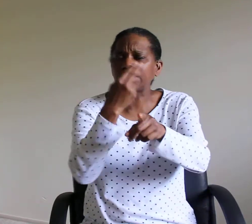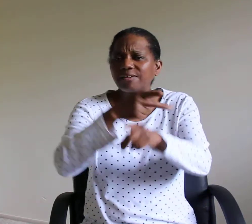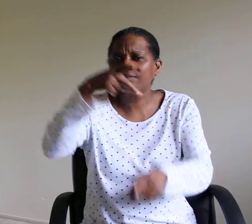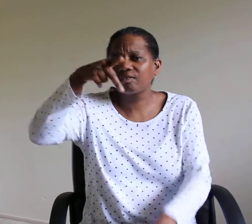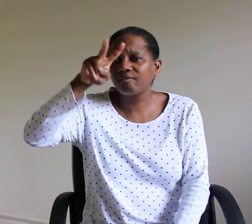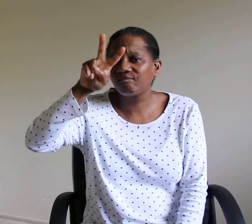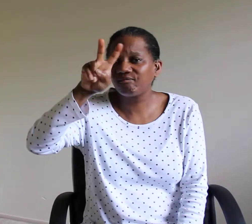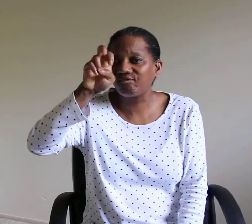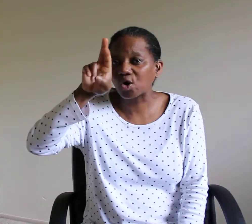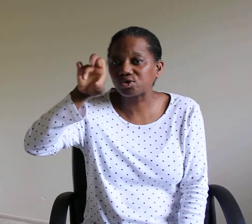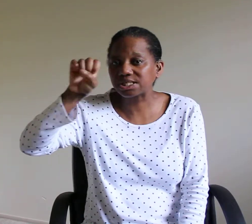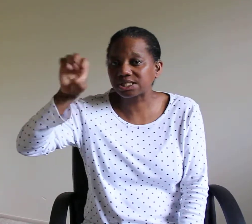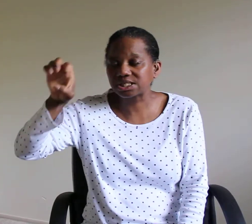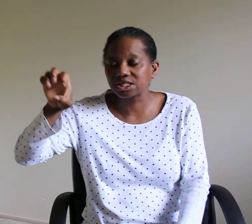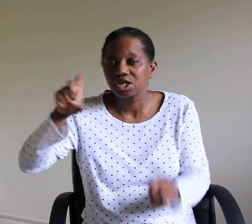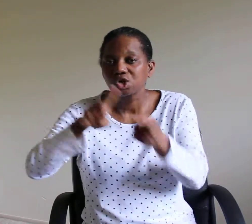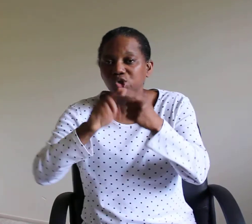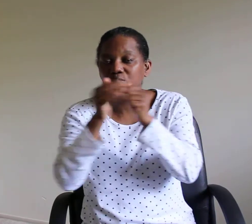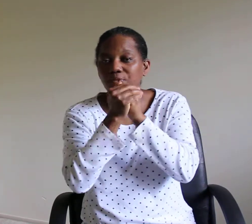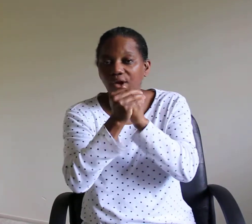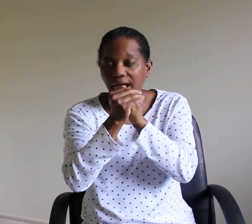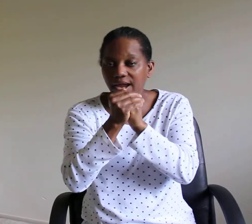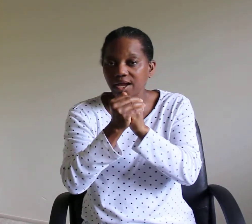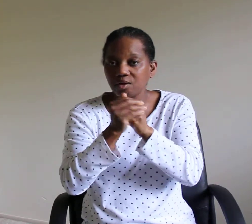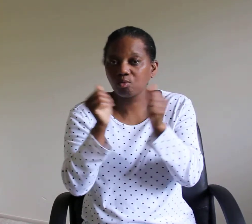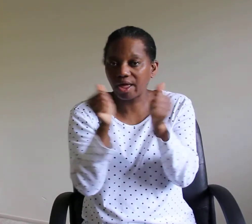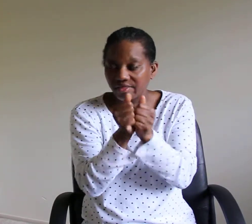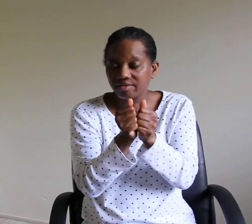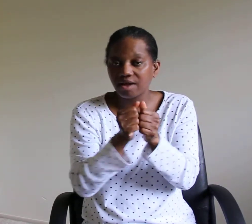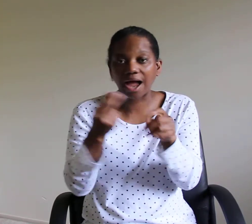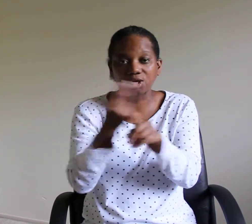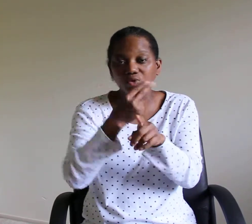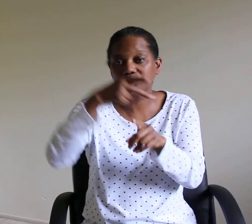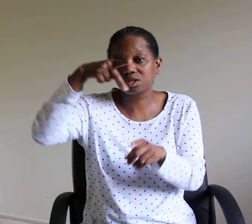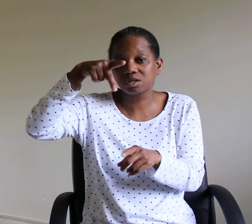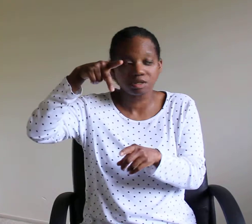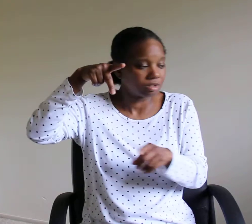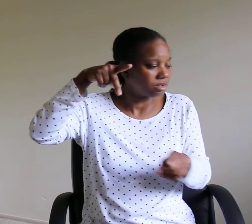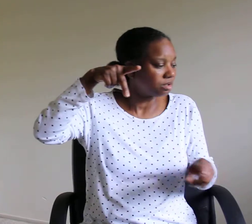using verses to pray with. I use